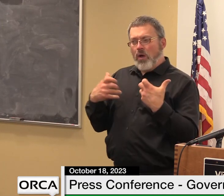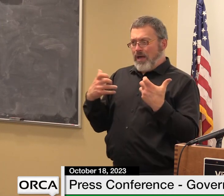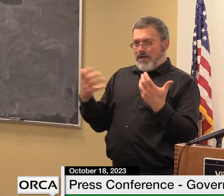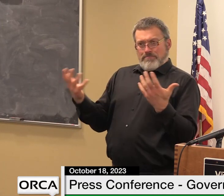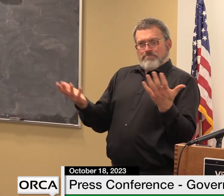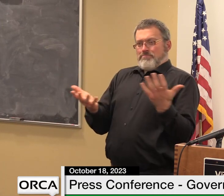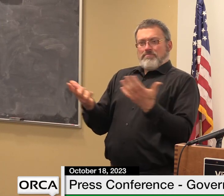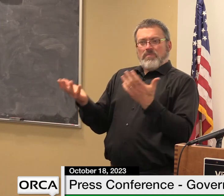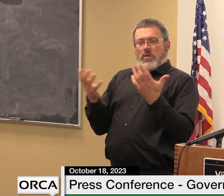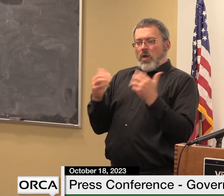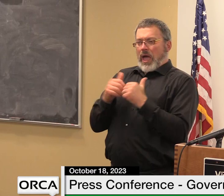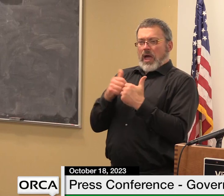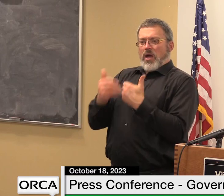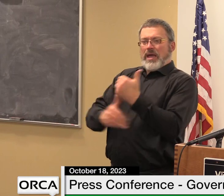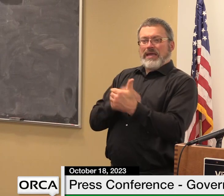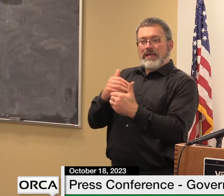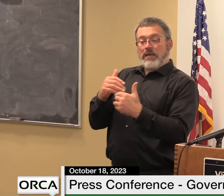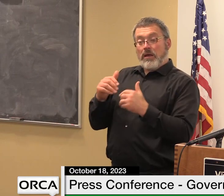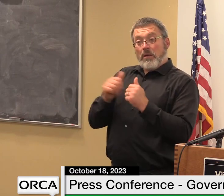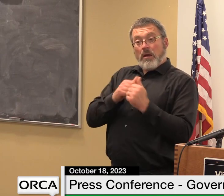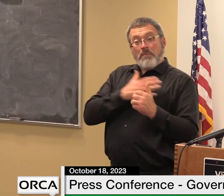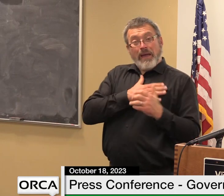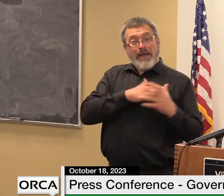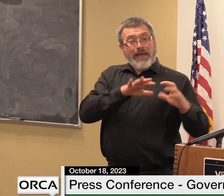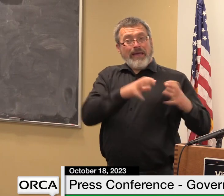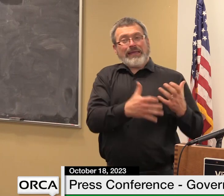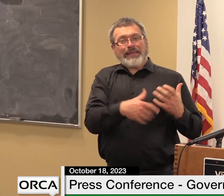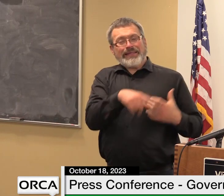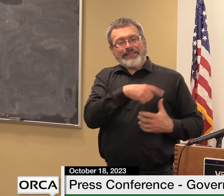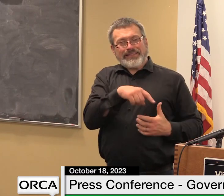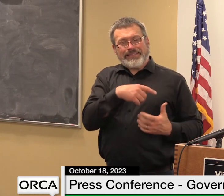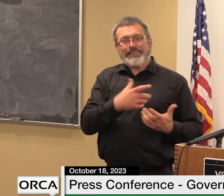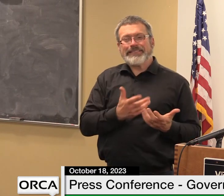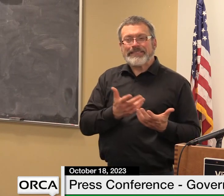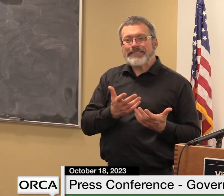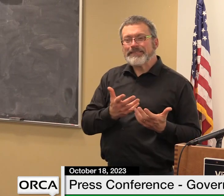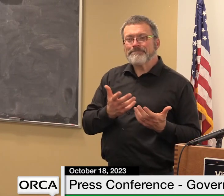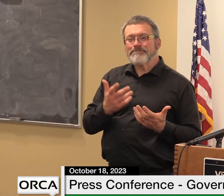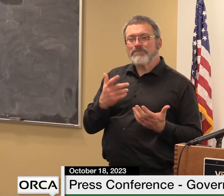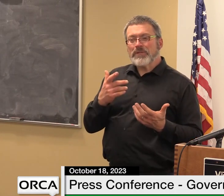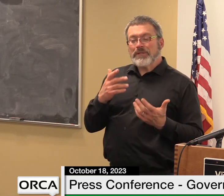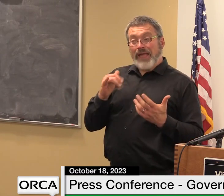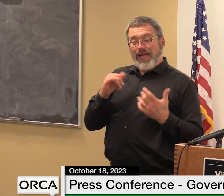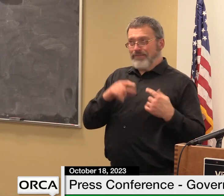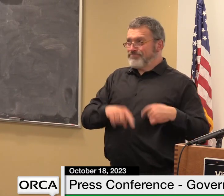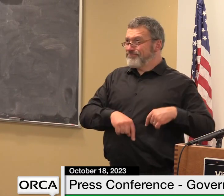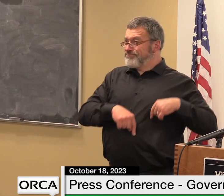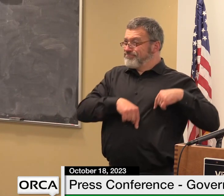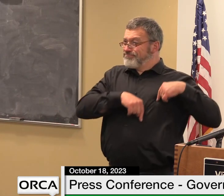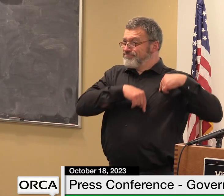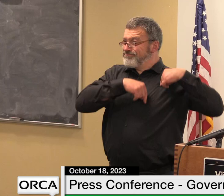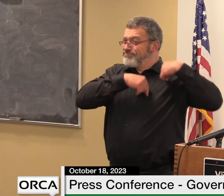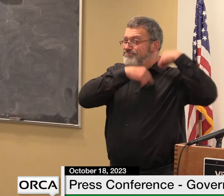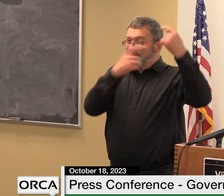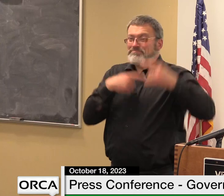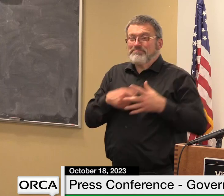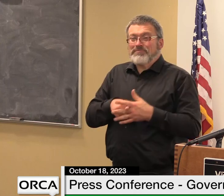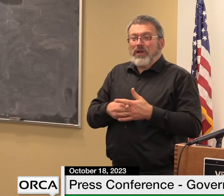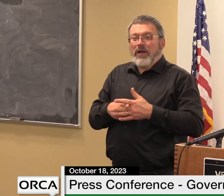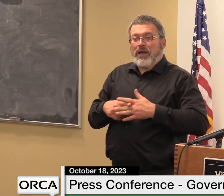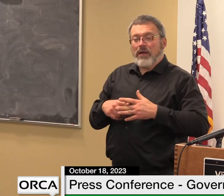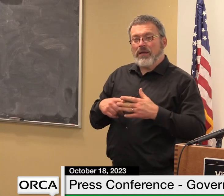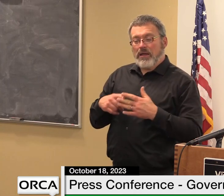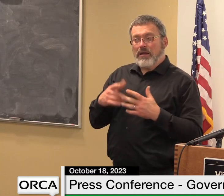But I've been a Republican since I got started in politics. I don't believe at this point in time that